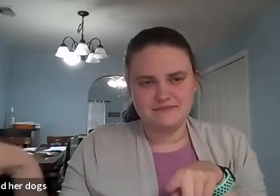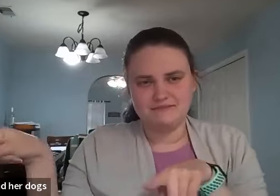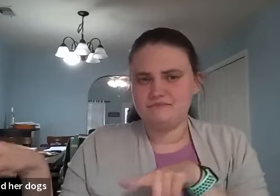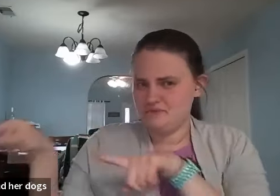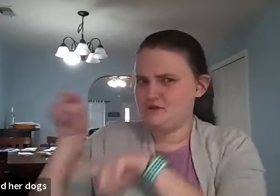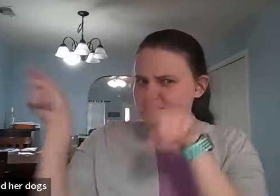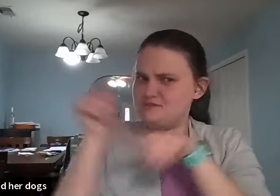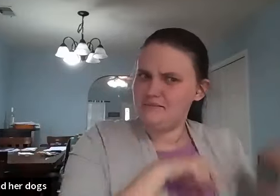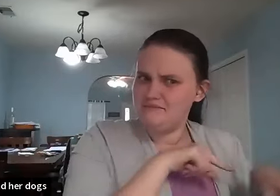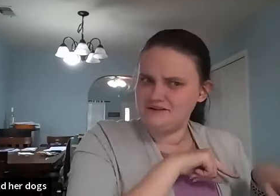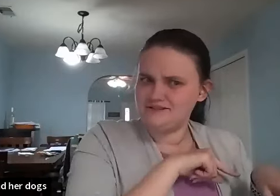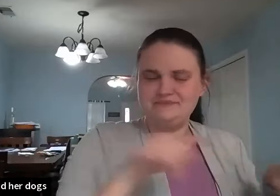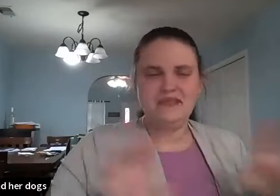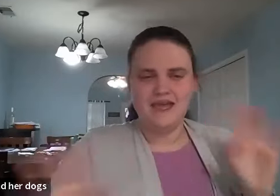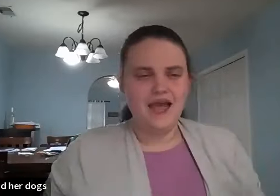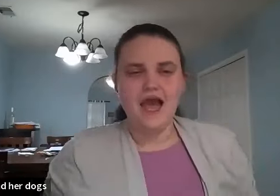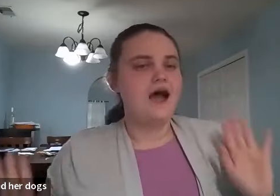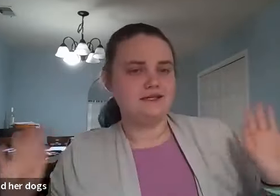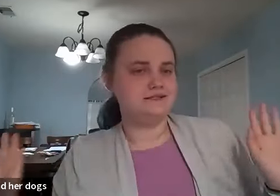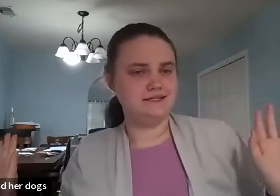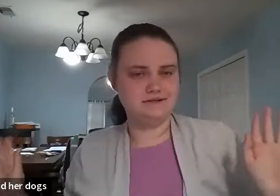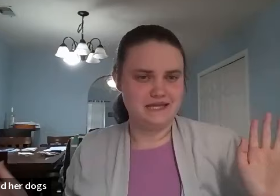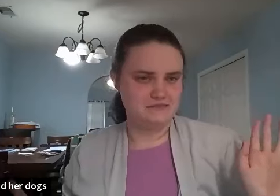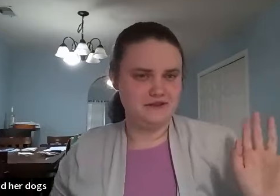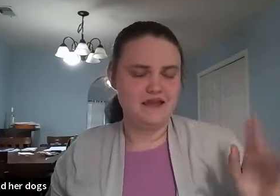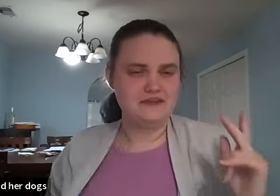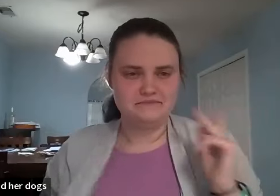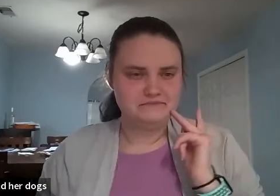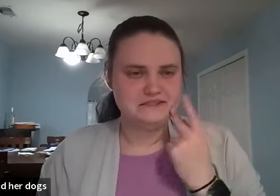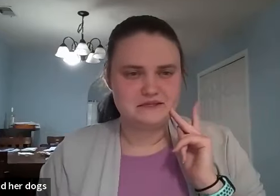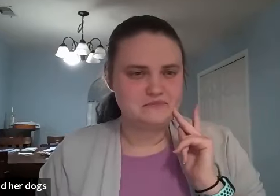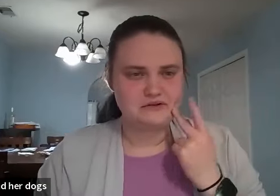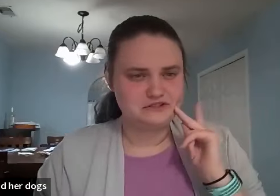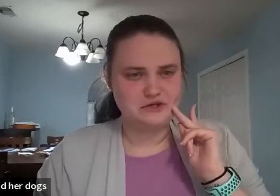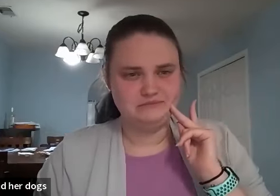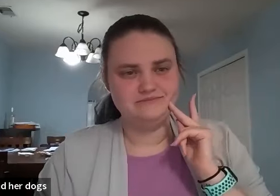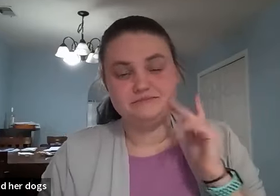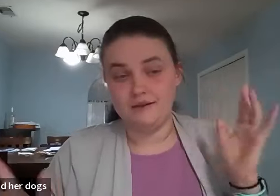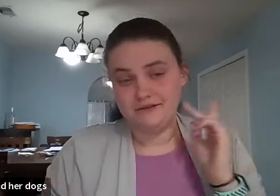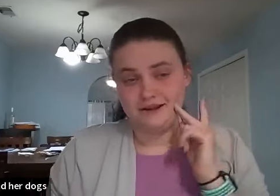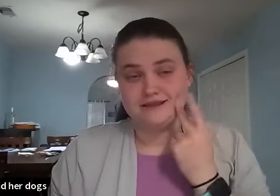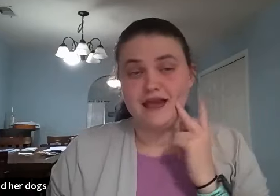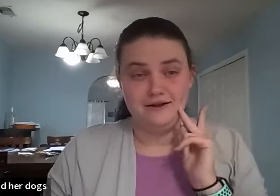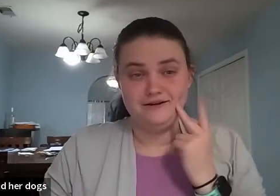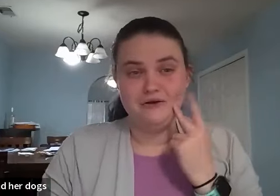like cucumbers become pickles. I don't know what happened there. I think it's because pickles are so popular, I guess. I don't know.